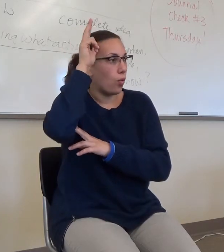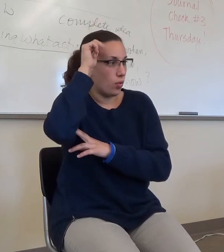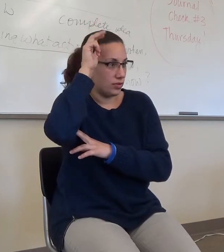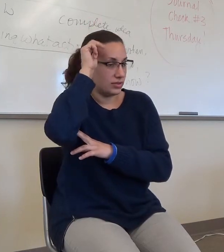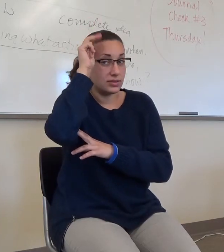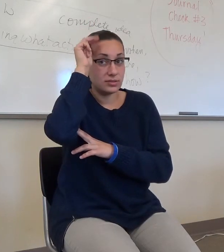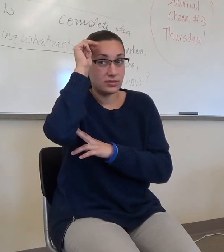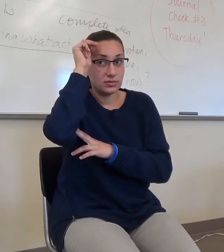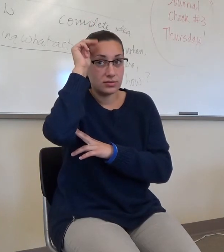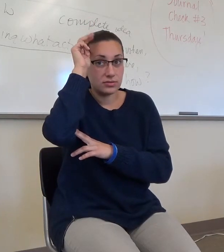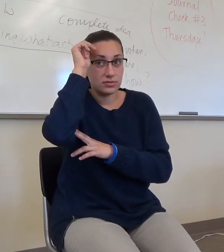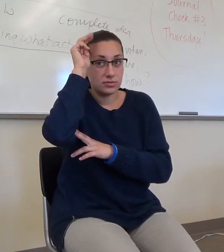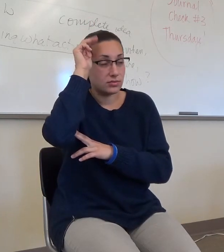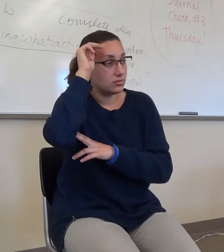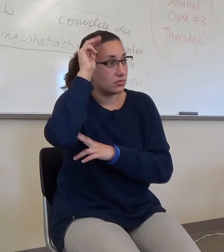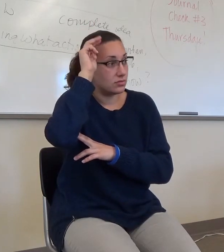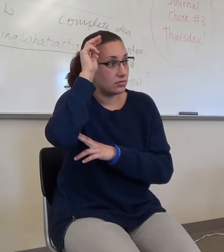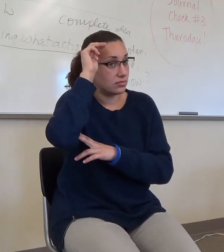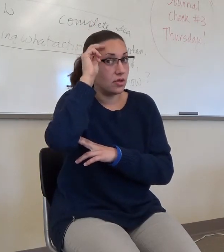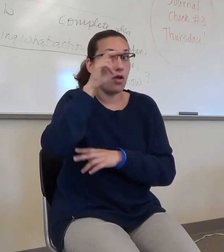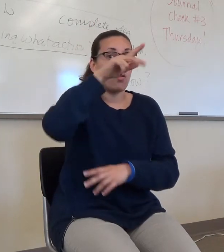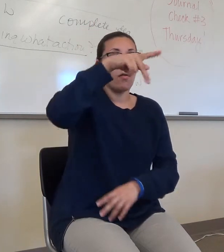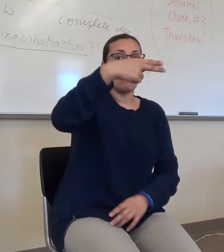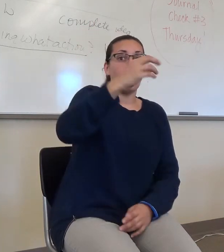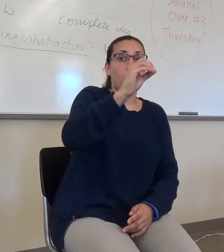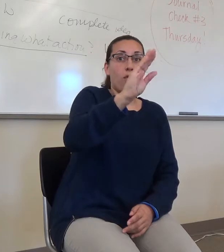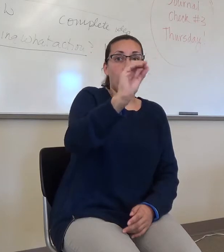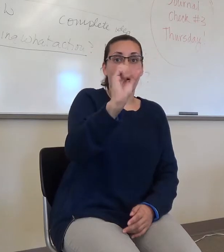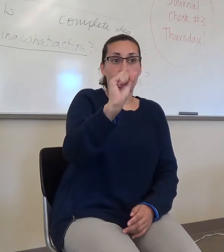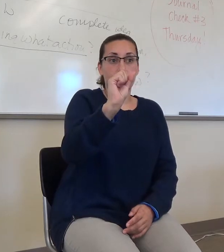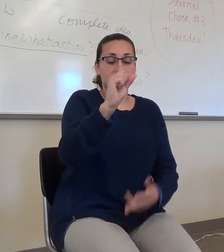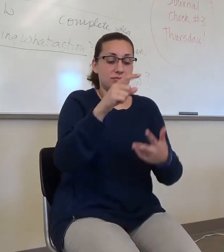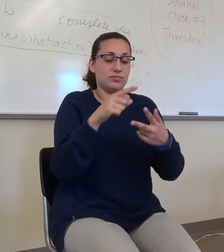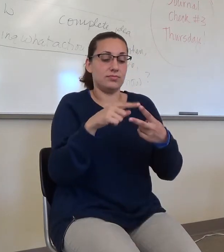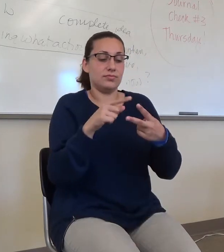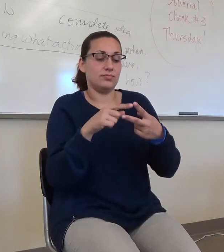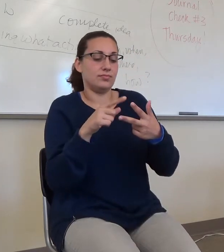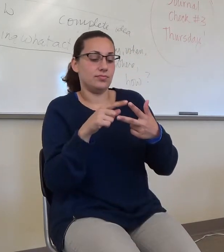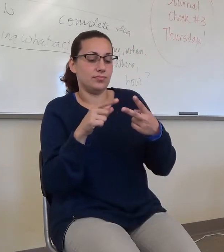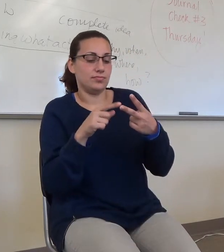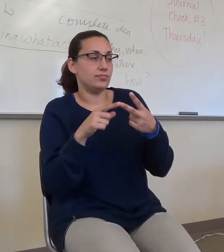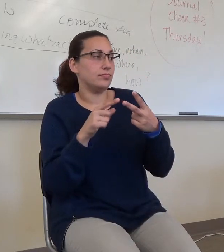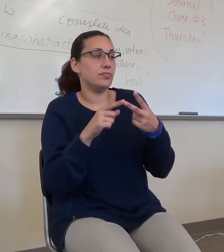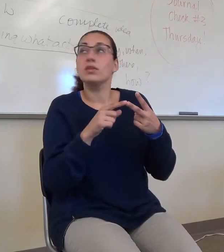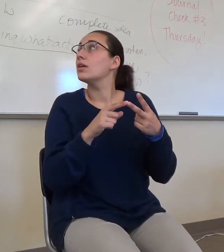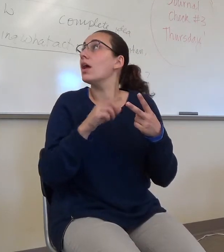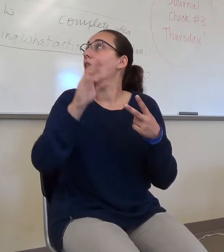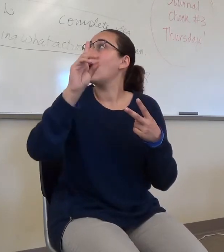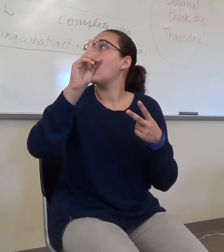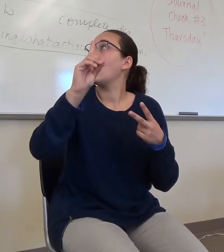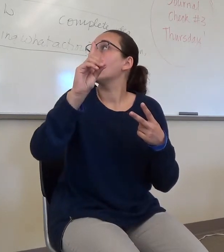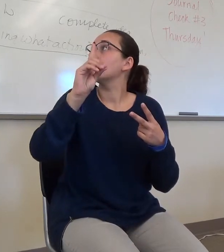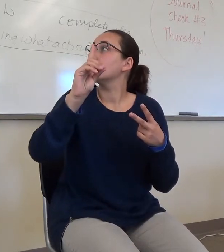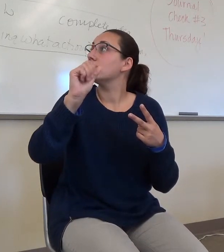right? Phobos and Deimos were the horses that drew the war god's